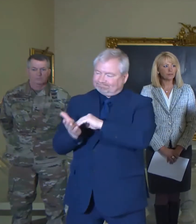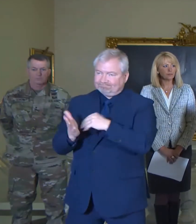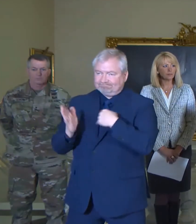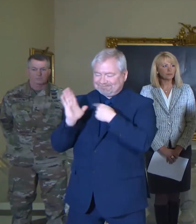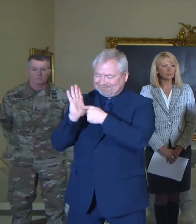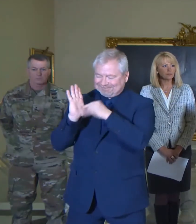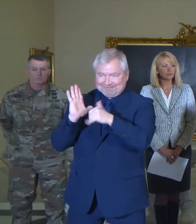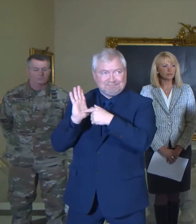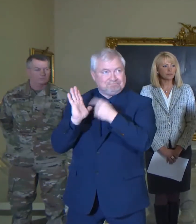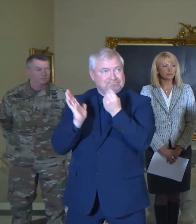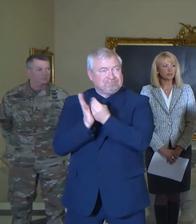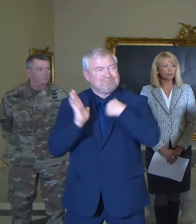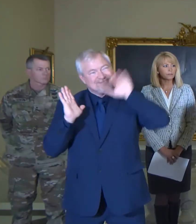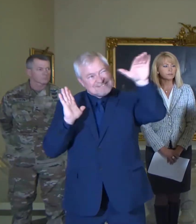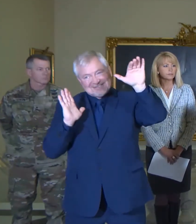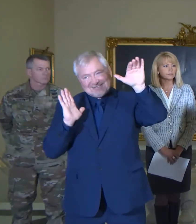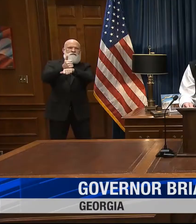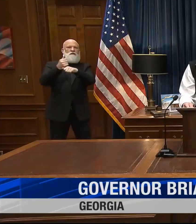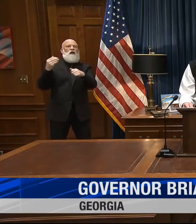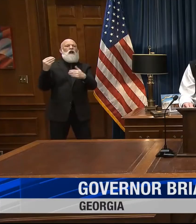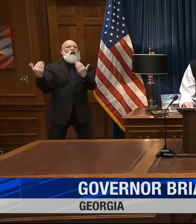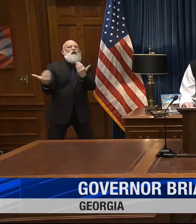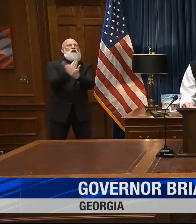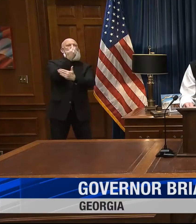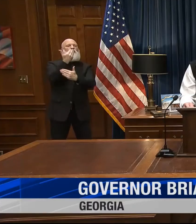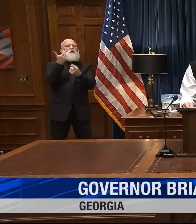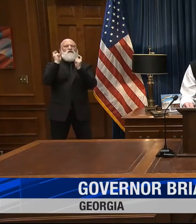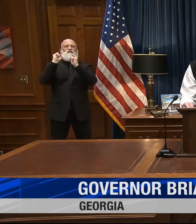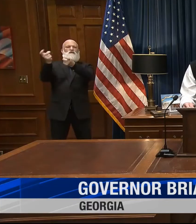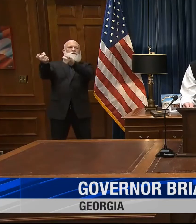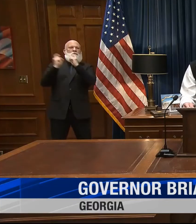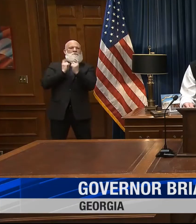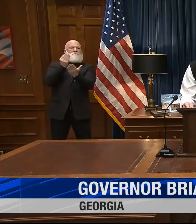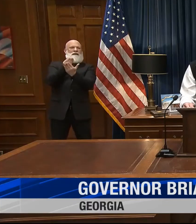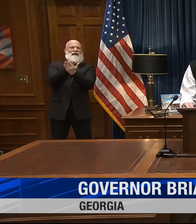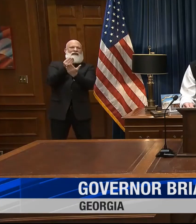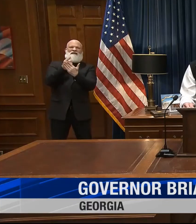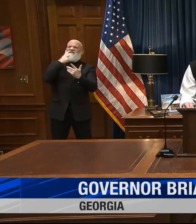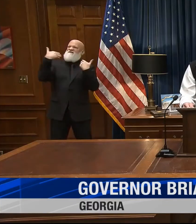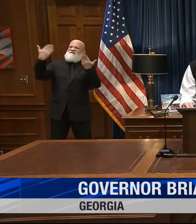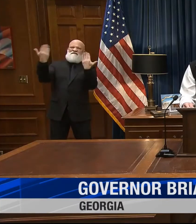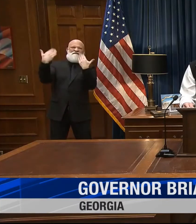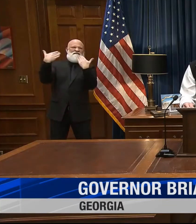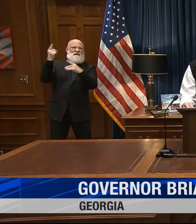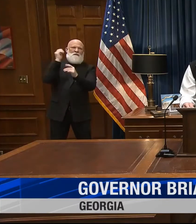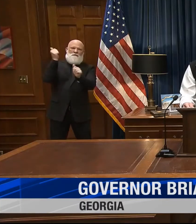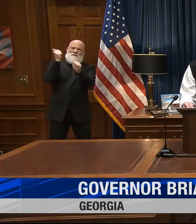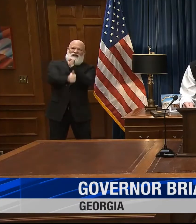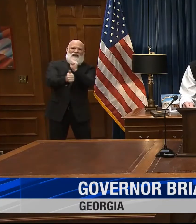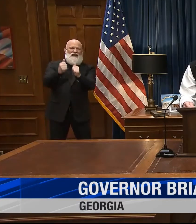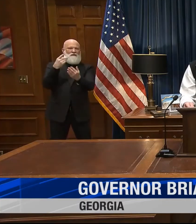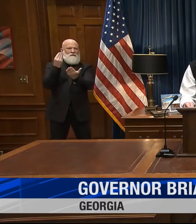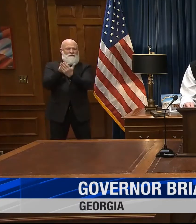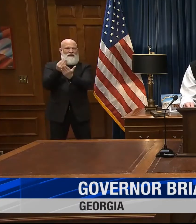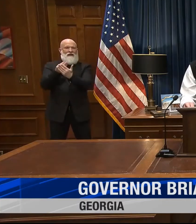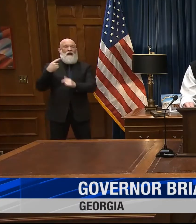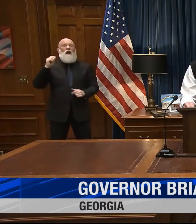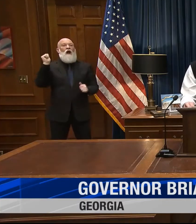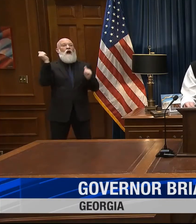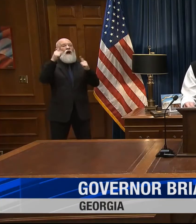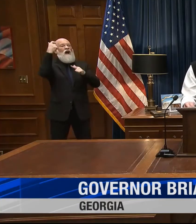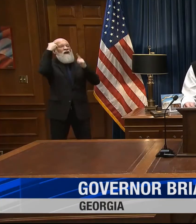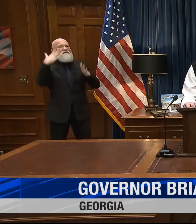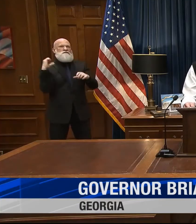Vice President this afternoon. Governors across the country are on the front lines of this fight, and many of us are